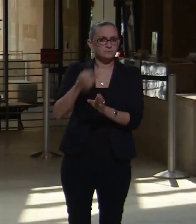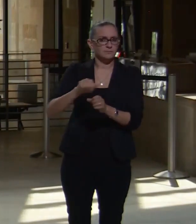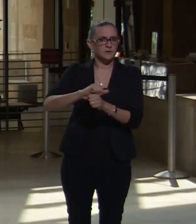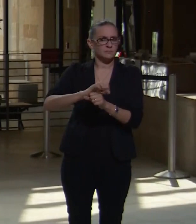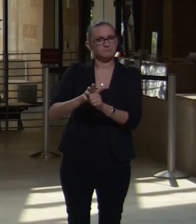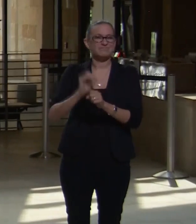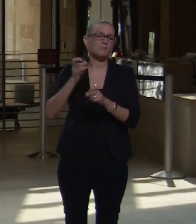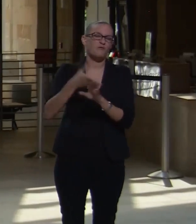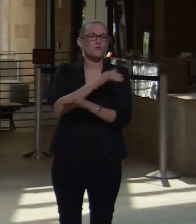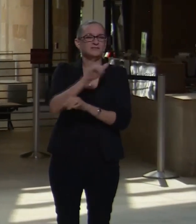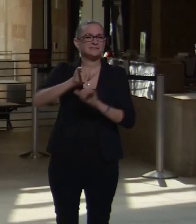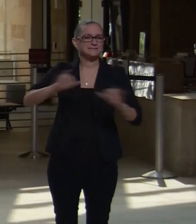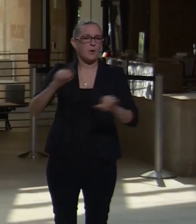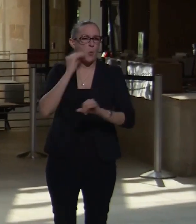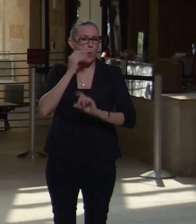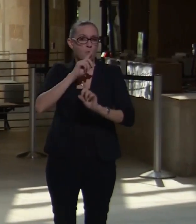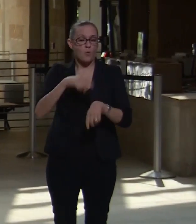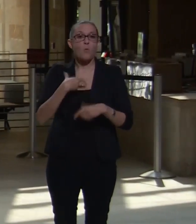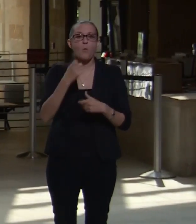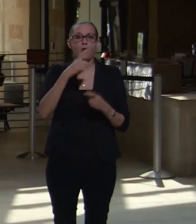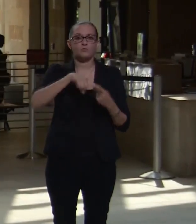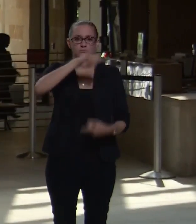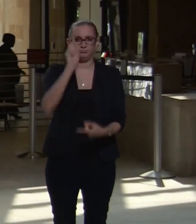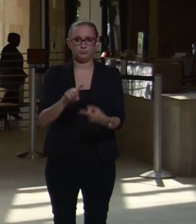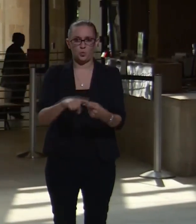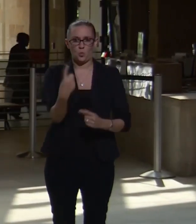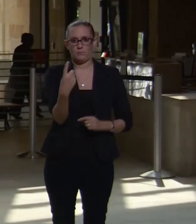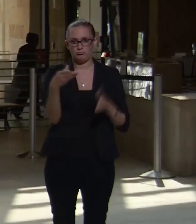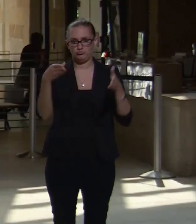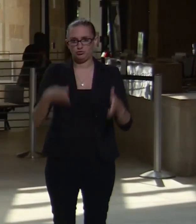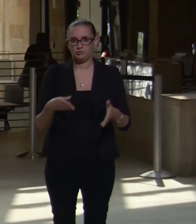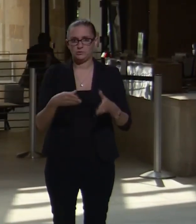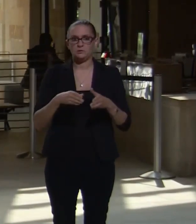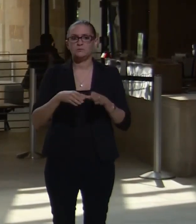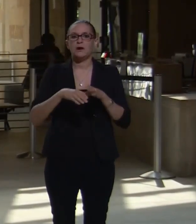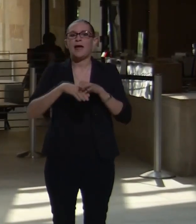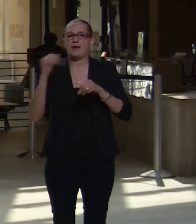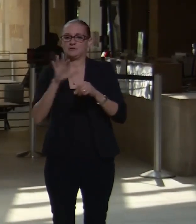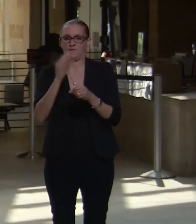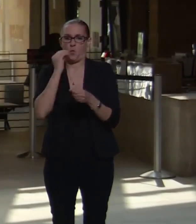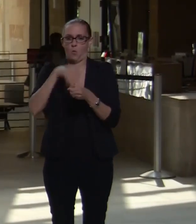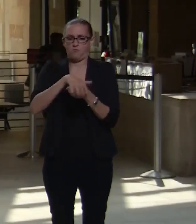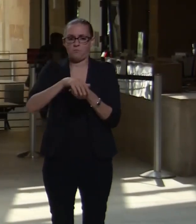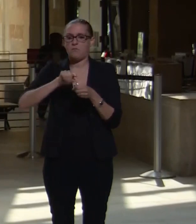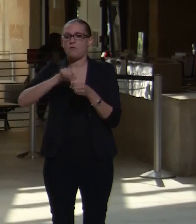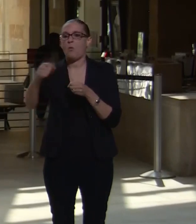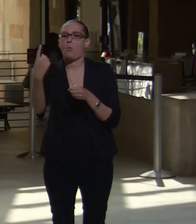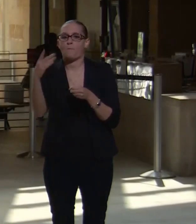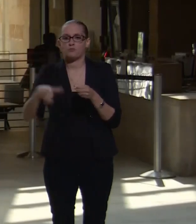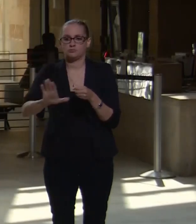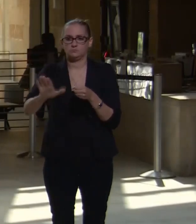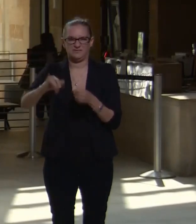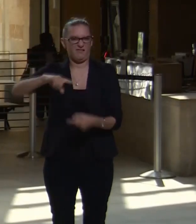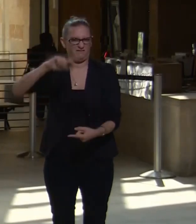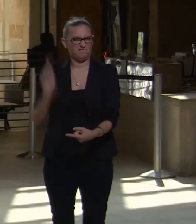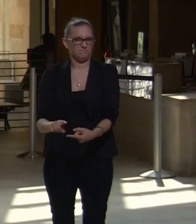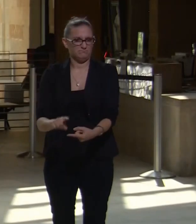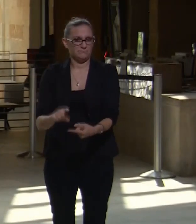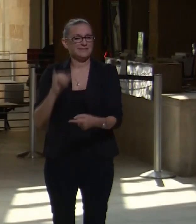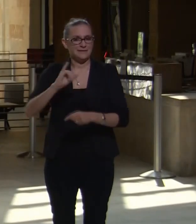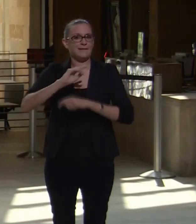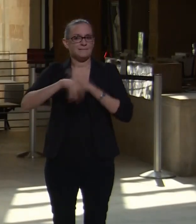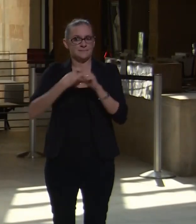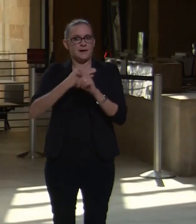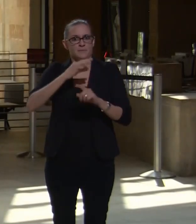the stay home order, we want you to interact with one person outside of your home. That's the kind of